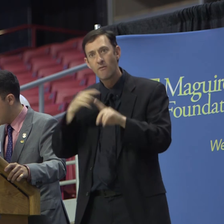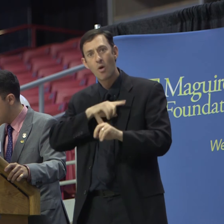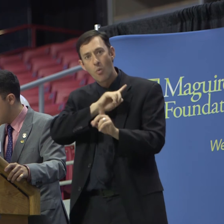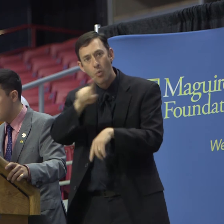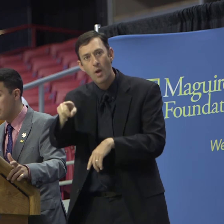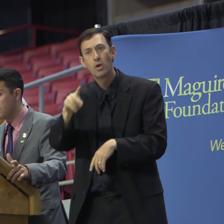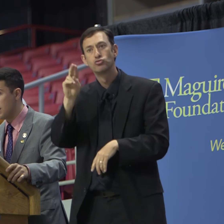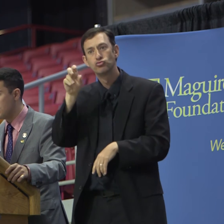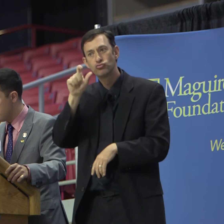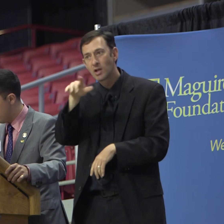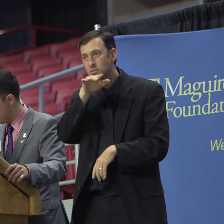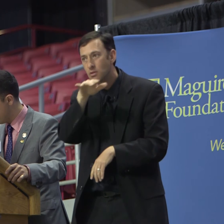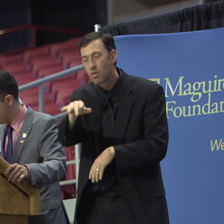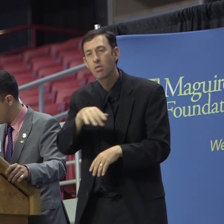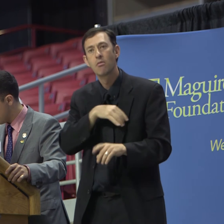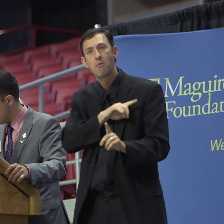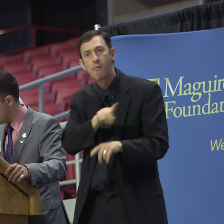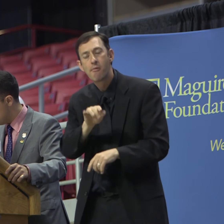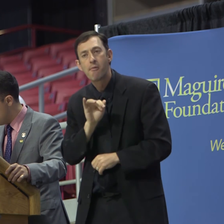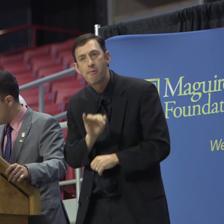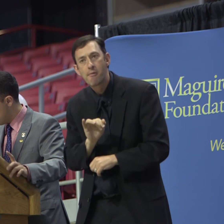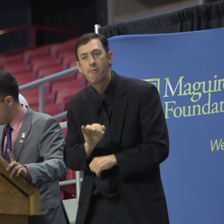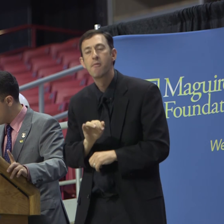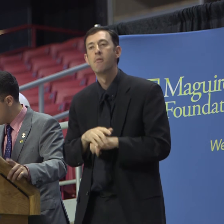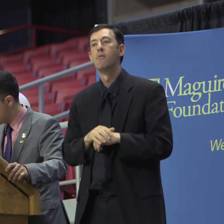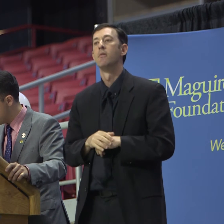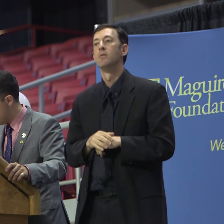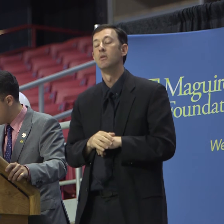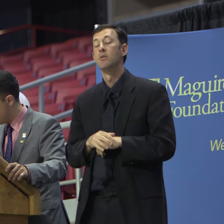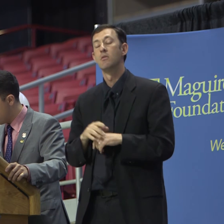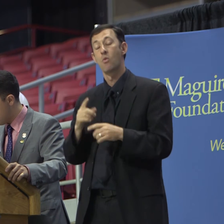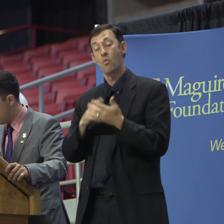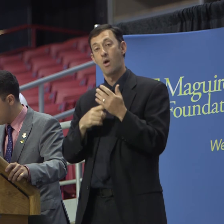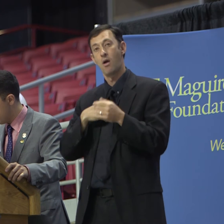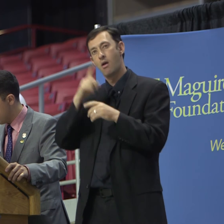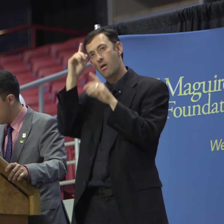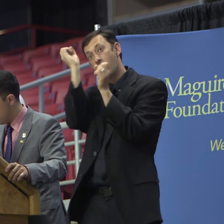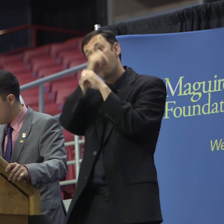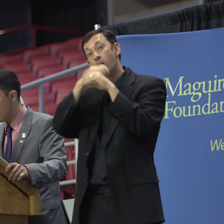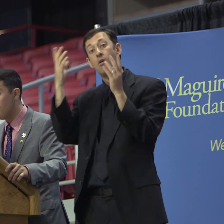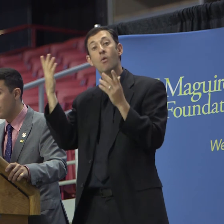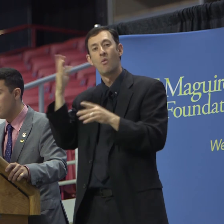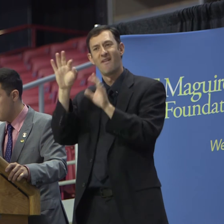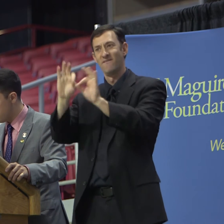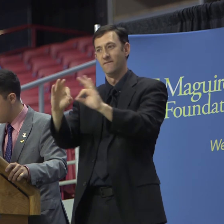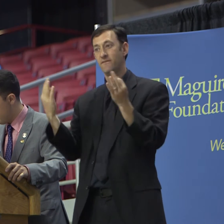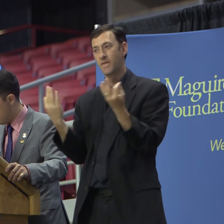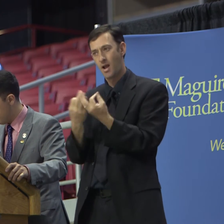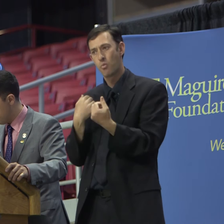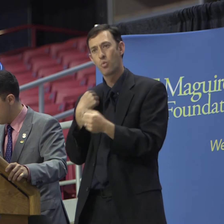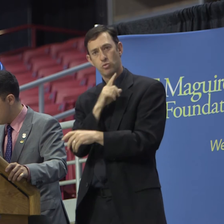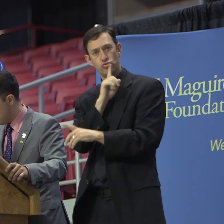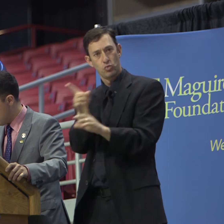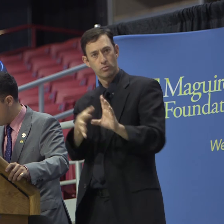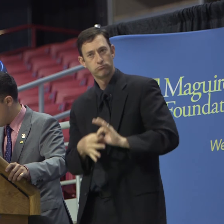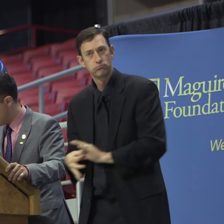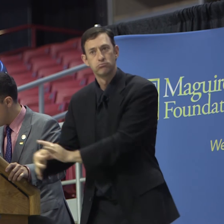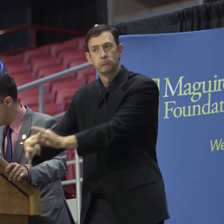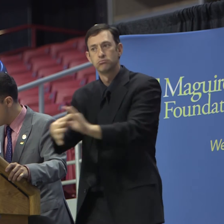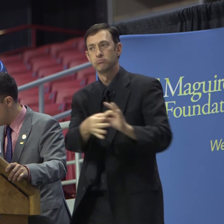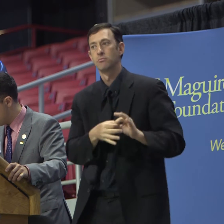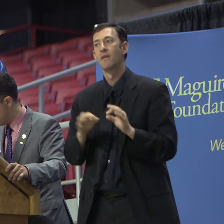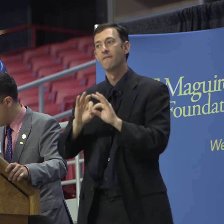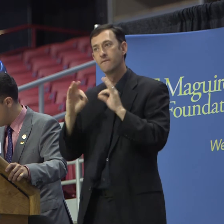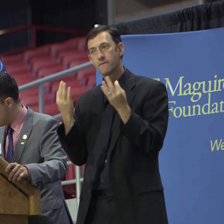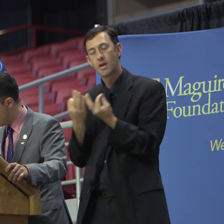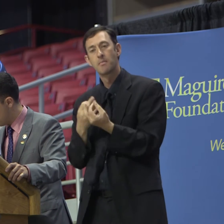Drexel and when I ended up attending there. The word that comes to mind is family. We are very much a family that